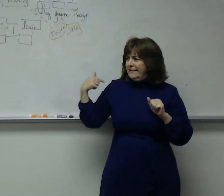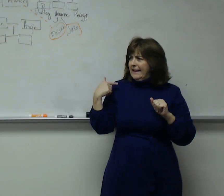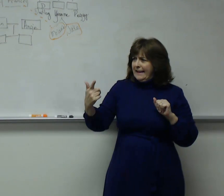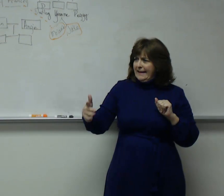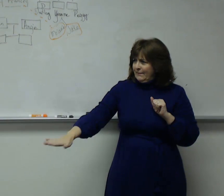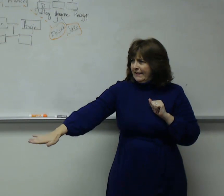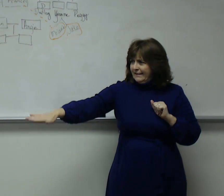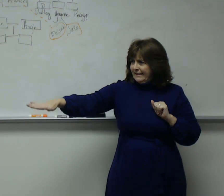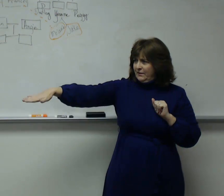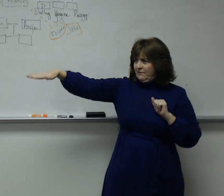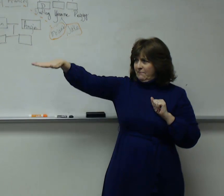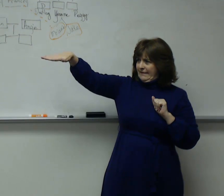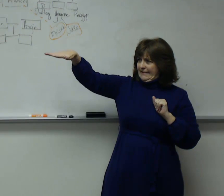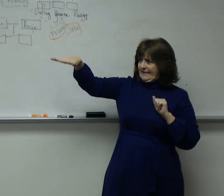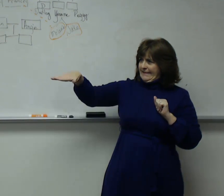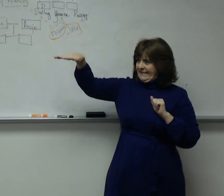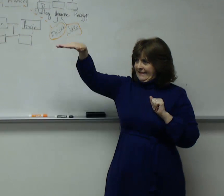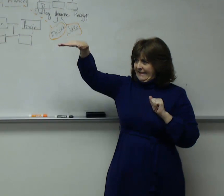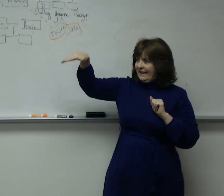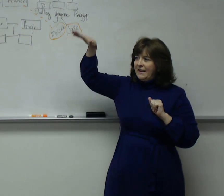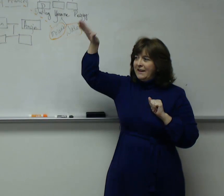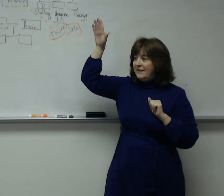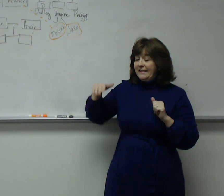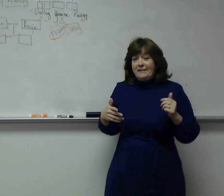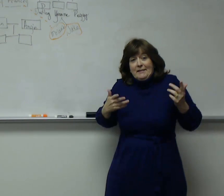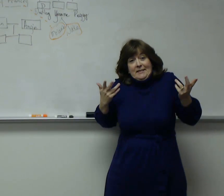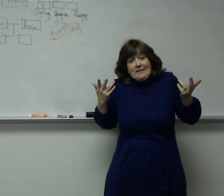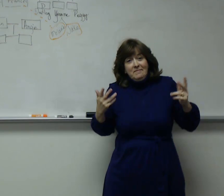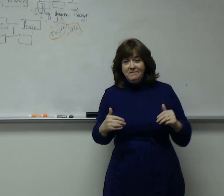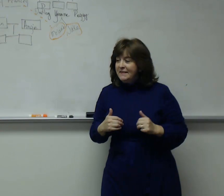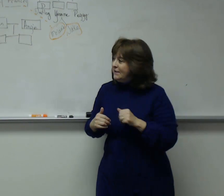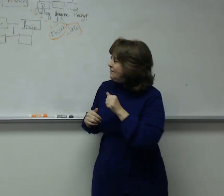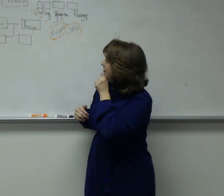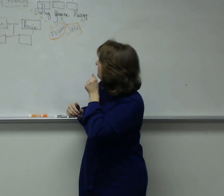had that name son since she was a youngins. So, okay.